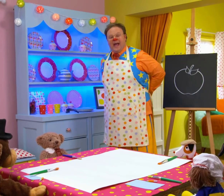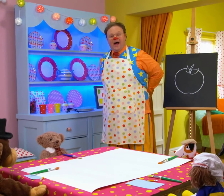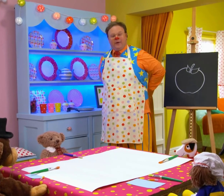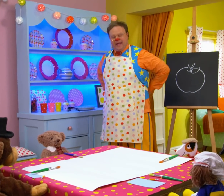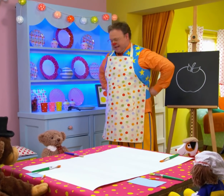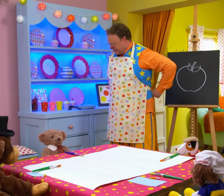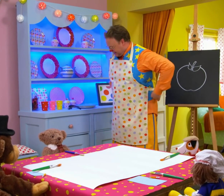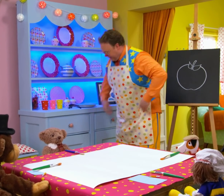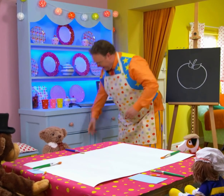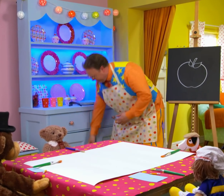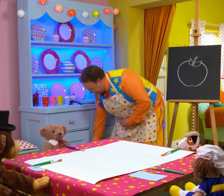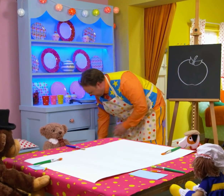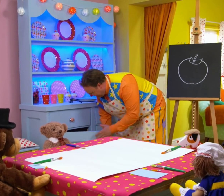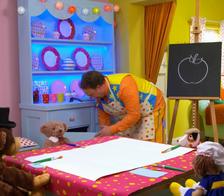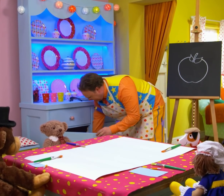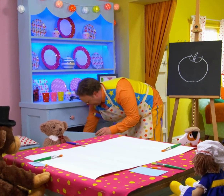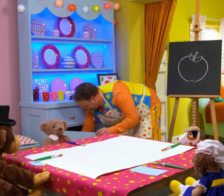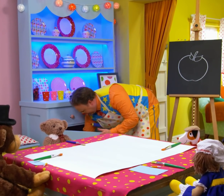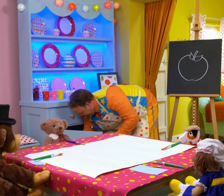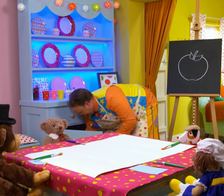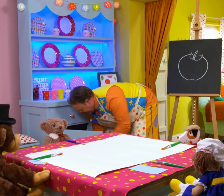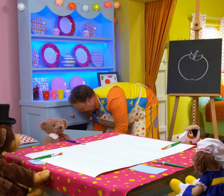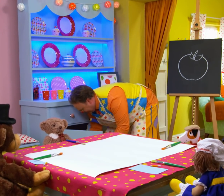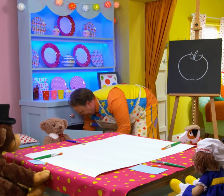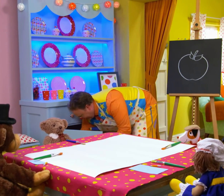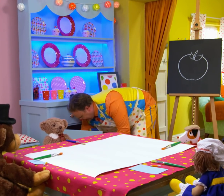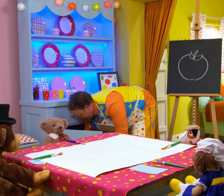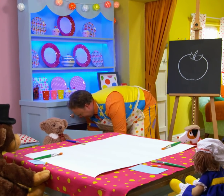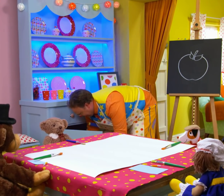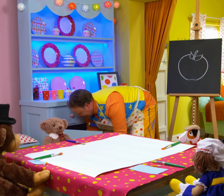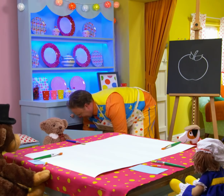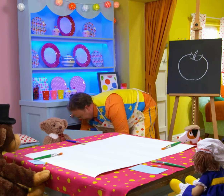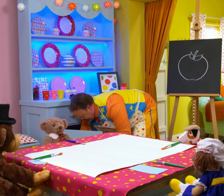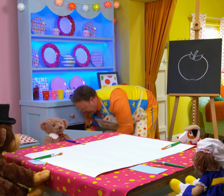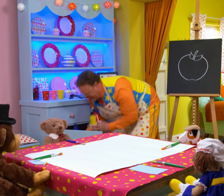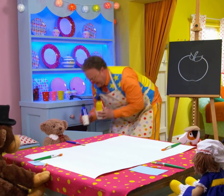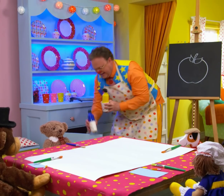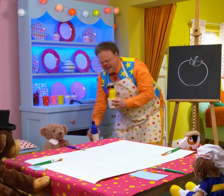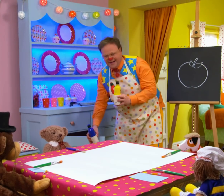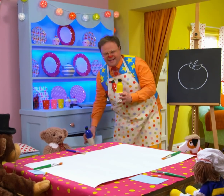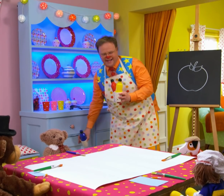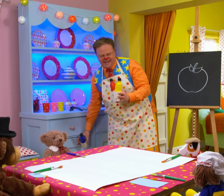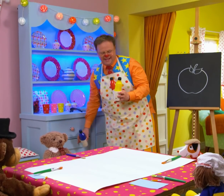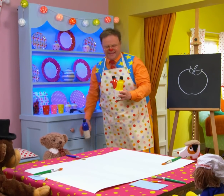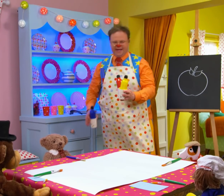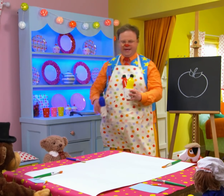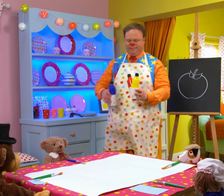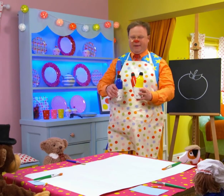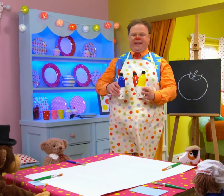now we need the paints. Now, here they are. Da-da-da-da! The